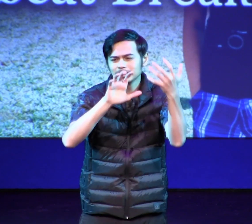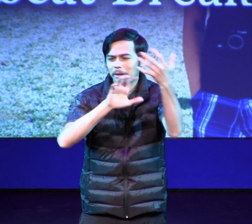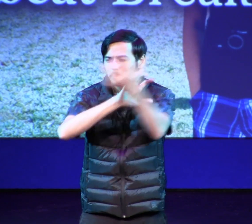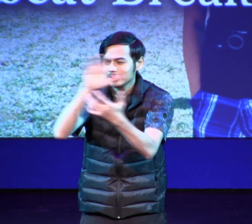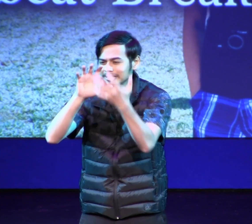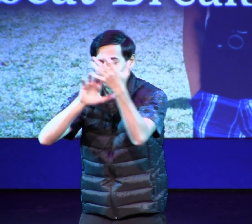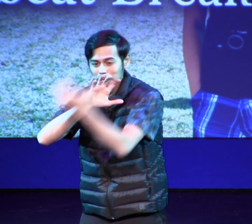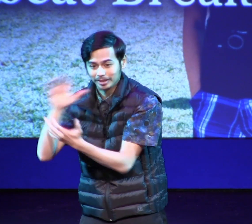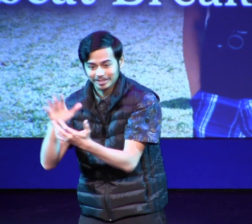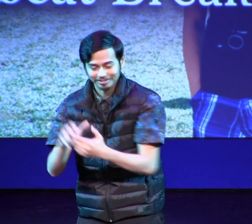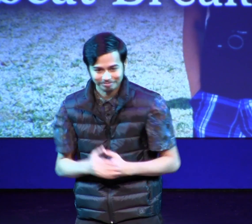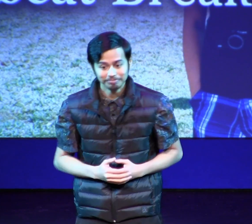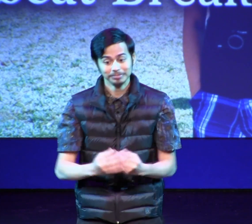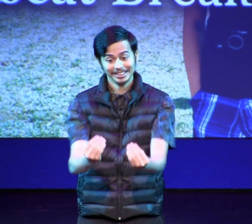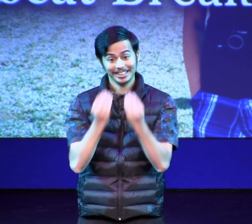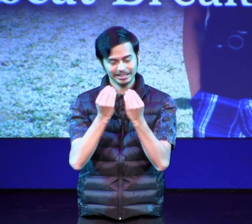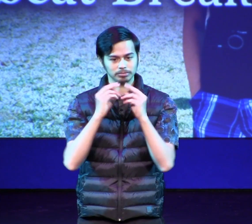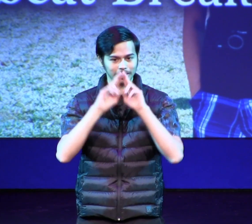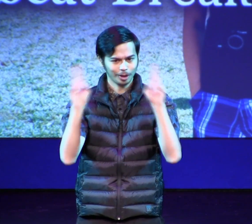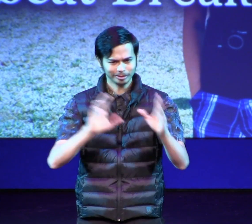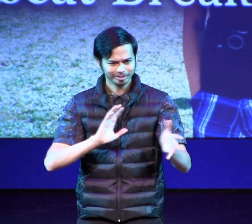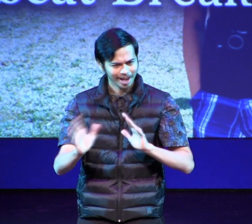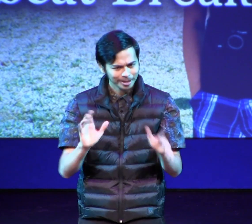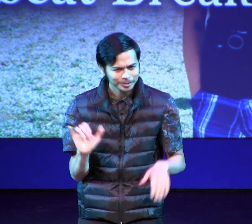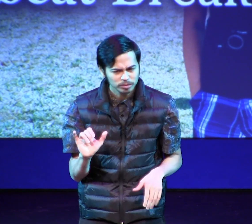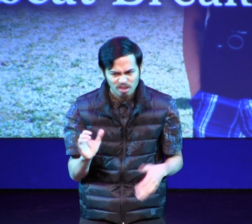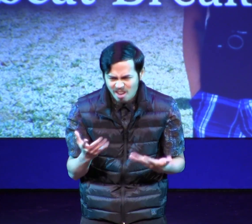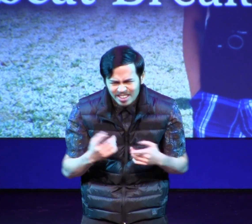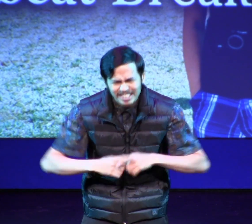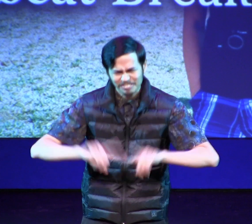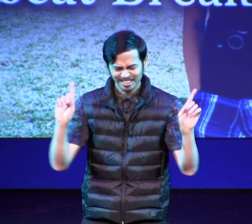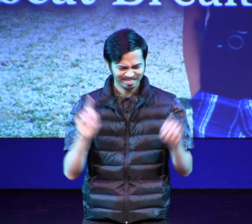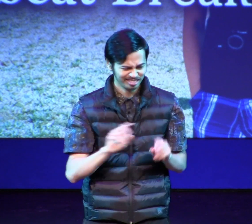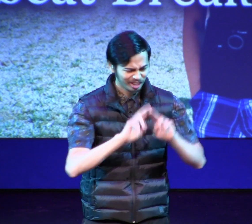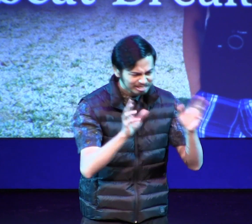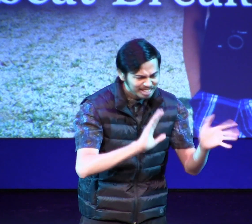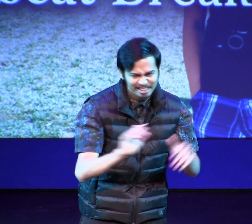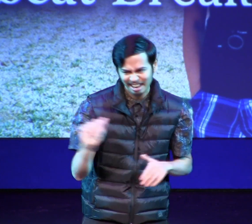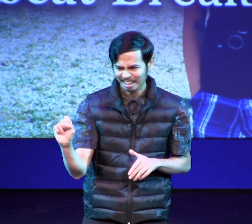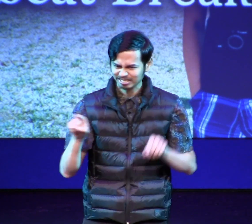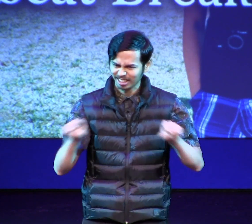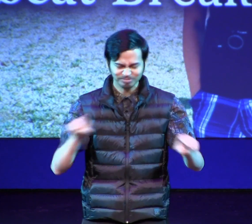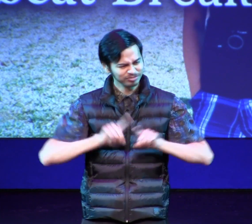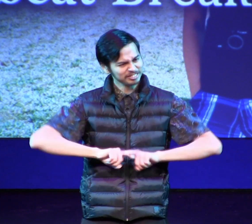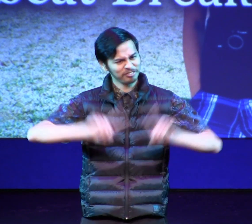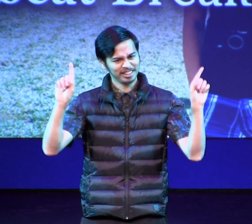groups up, so we all mixed about. And we began to use International Sign Language and our sign languages